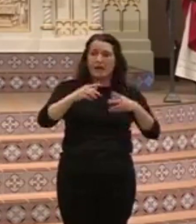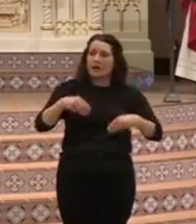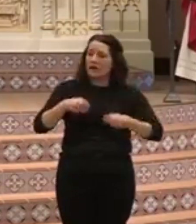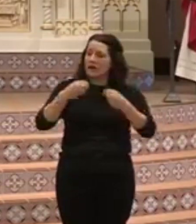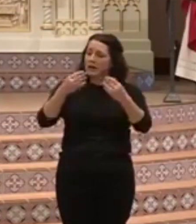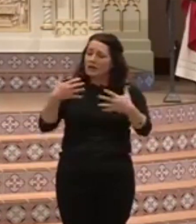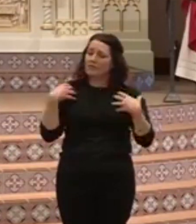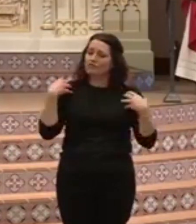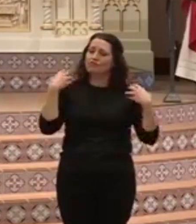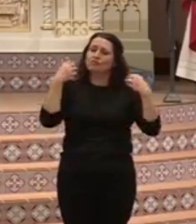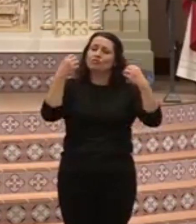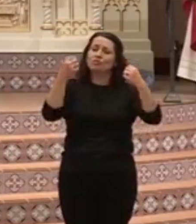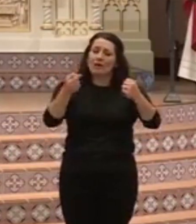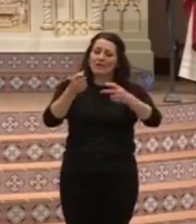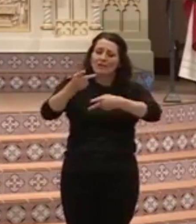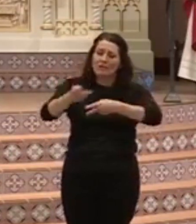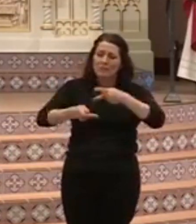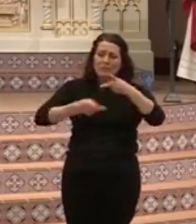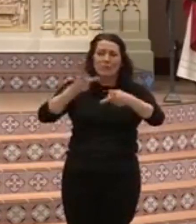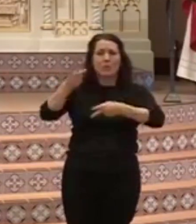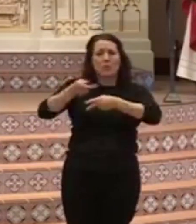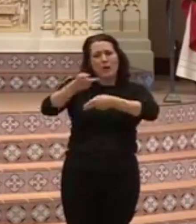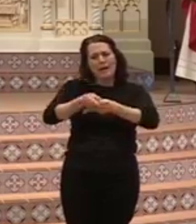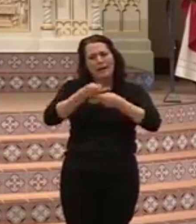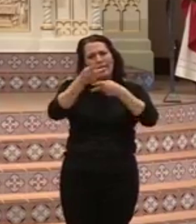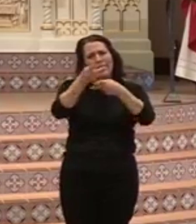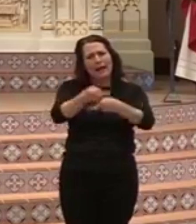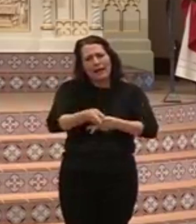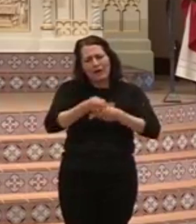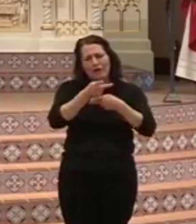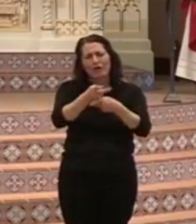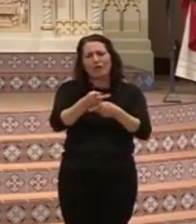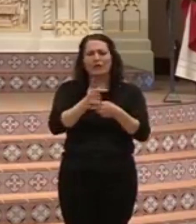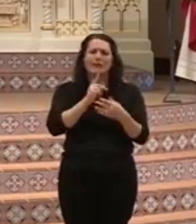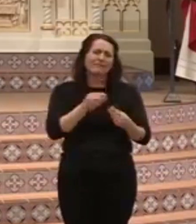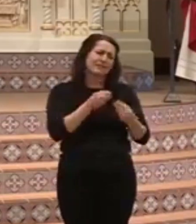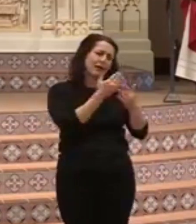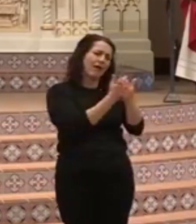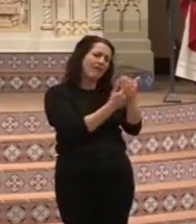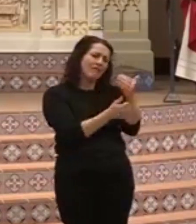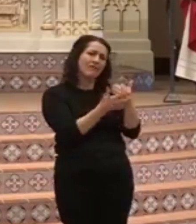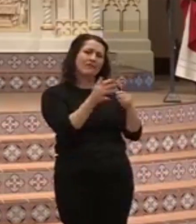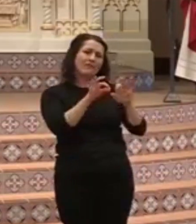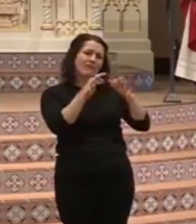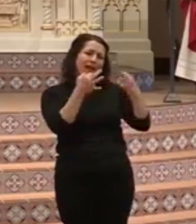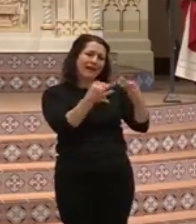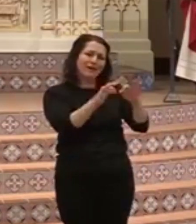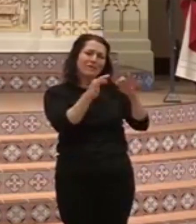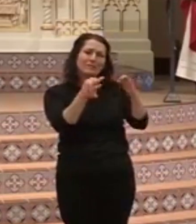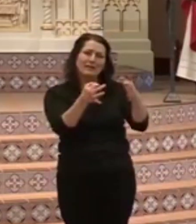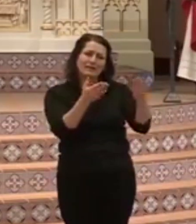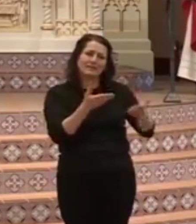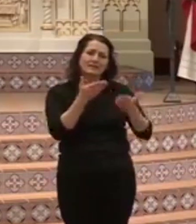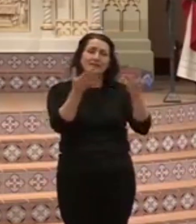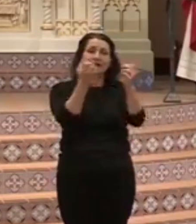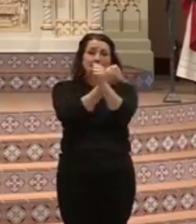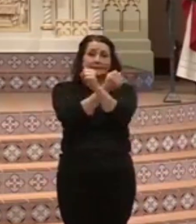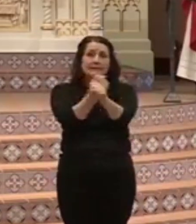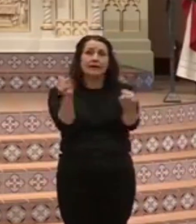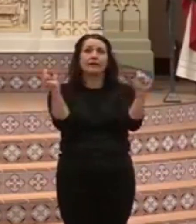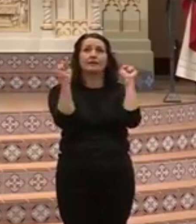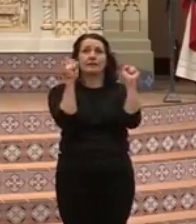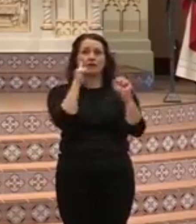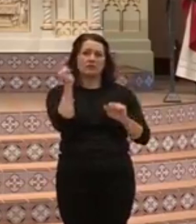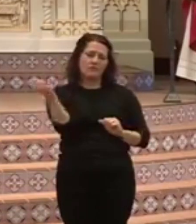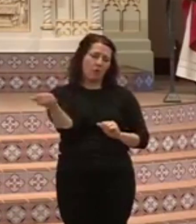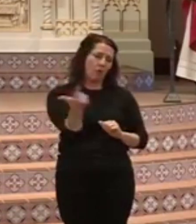care for them, comfort to families, and salvation to all